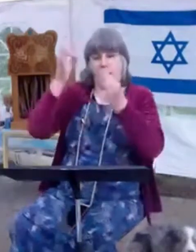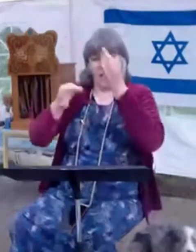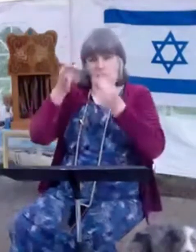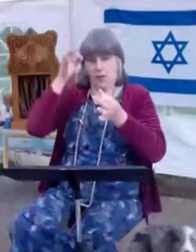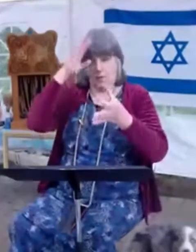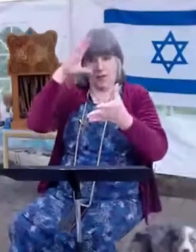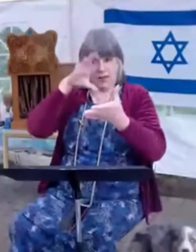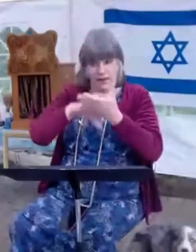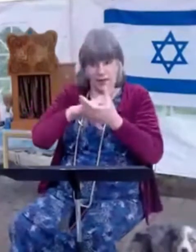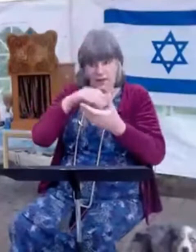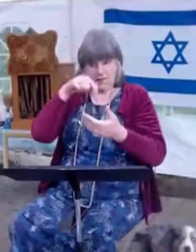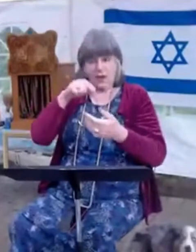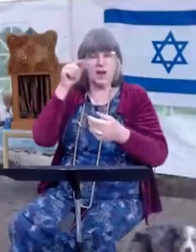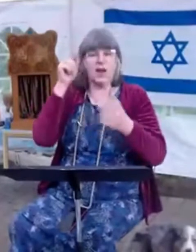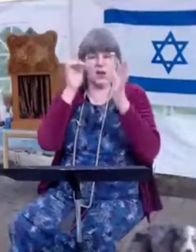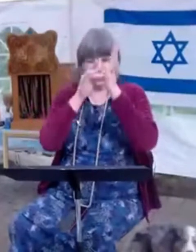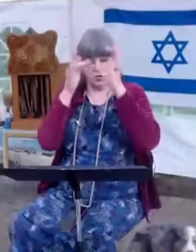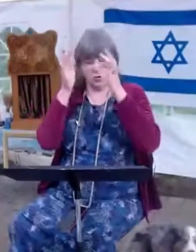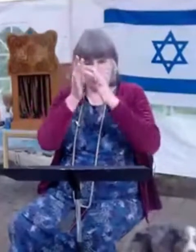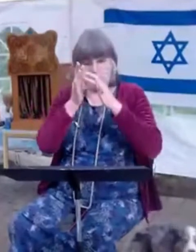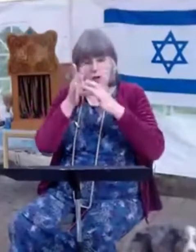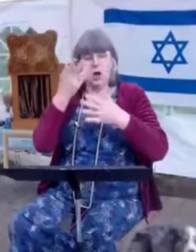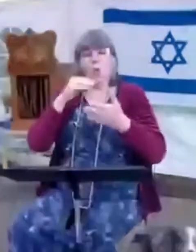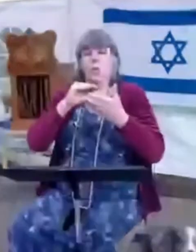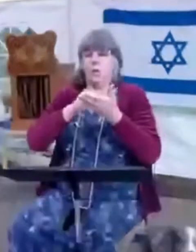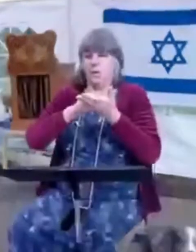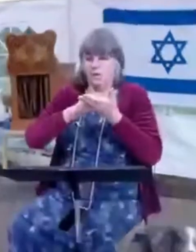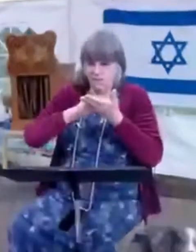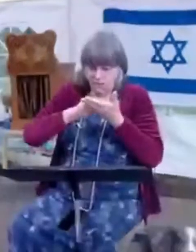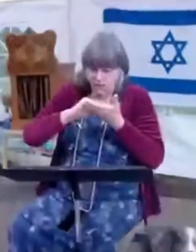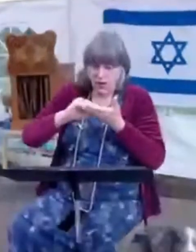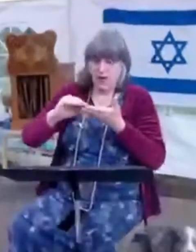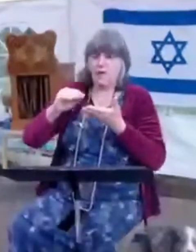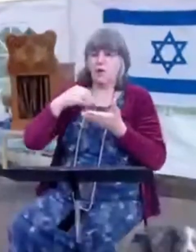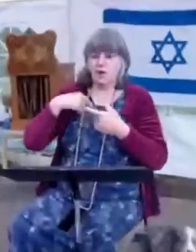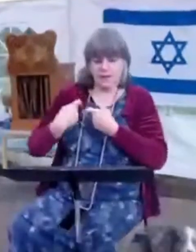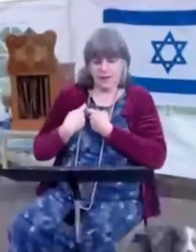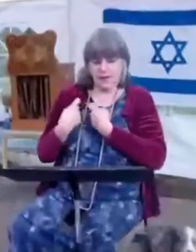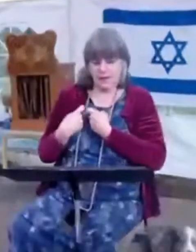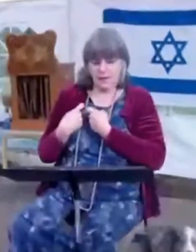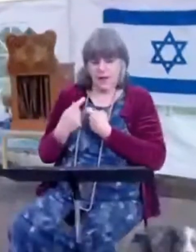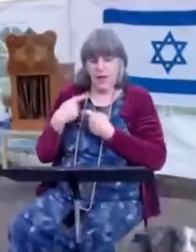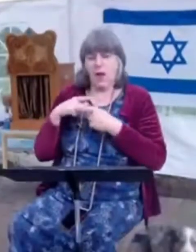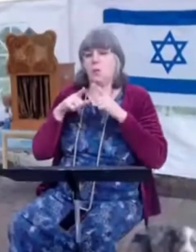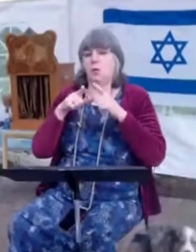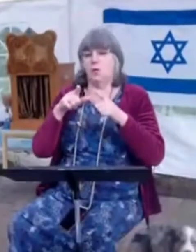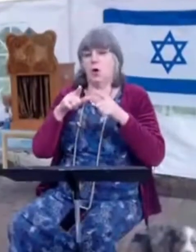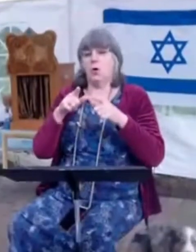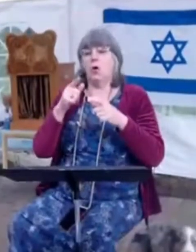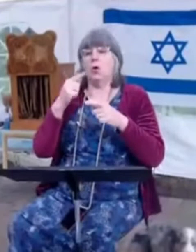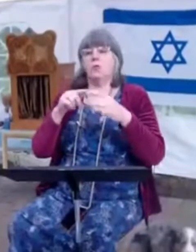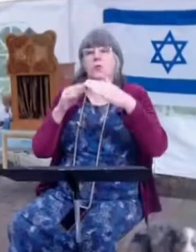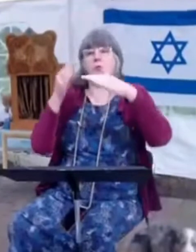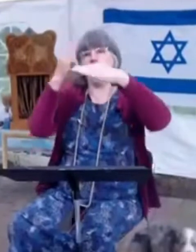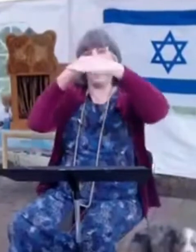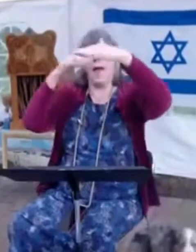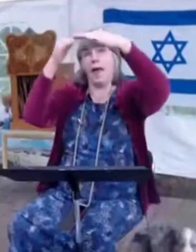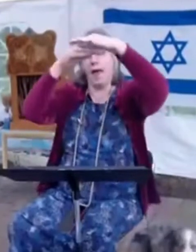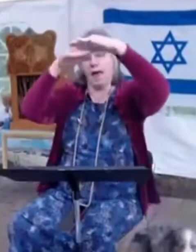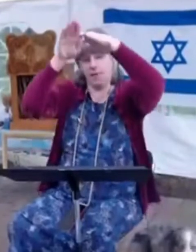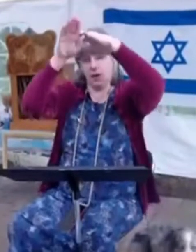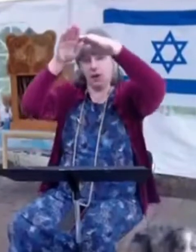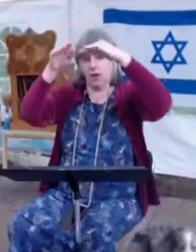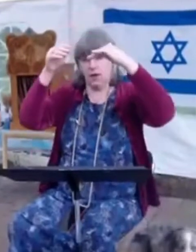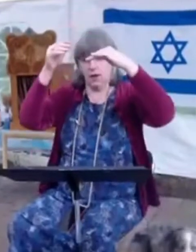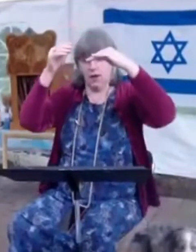his atoning work, we will have our sins forgiven, receive eternal life, go to heaven when we die. But if not, we will forever be